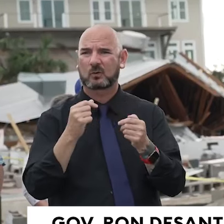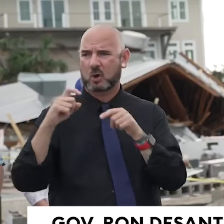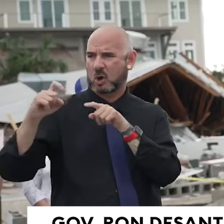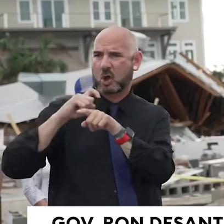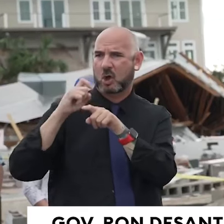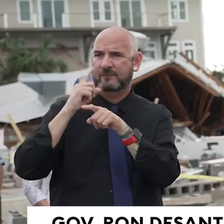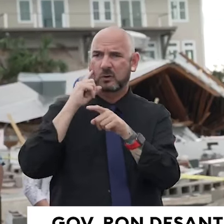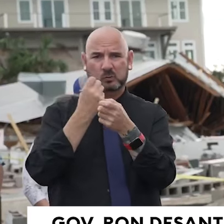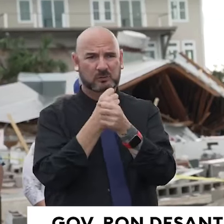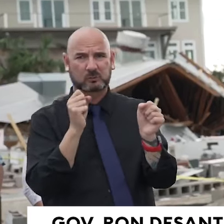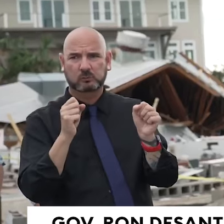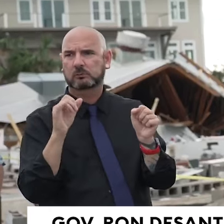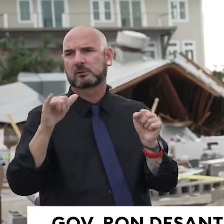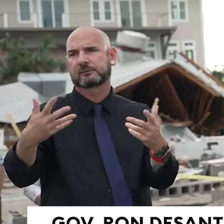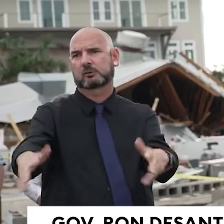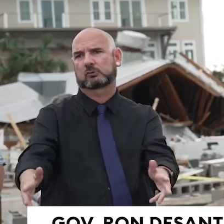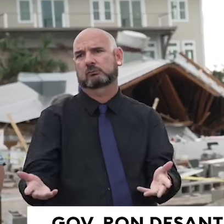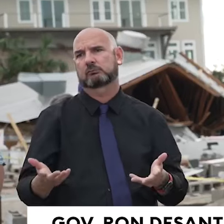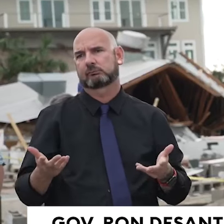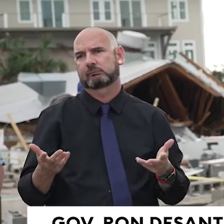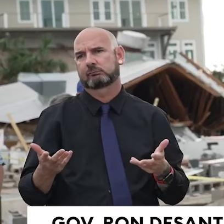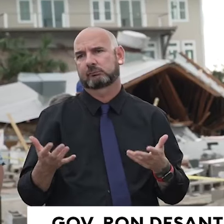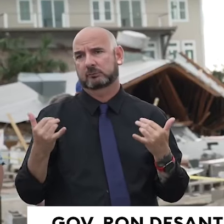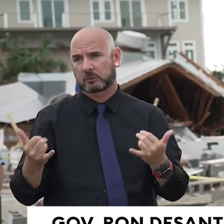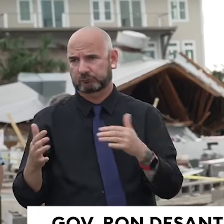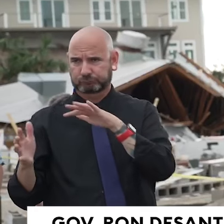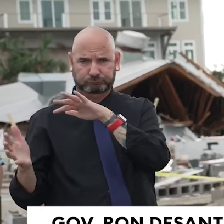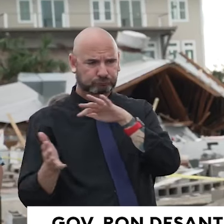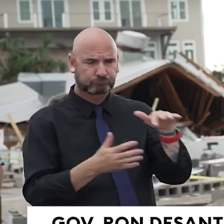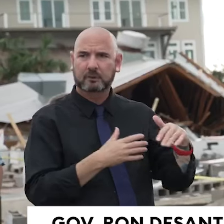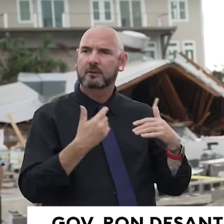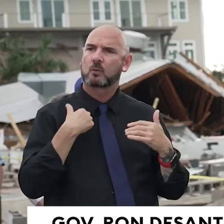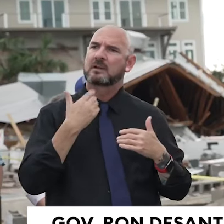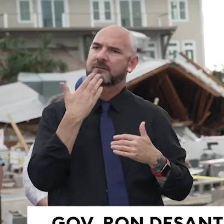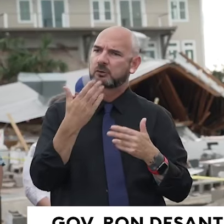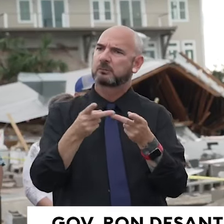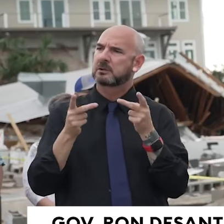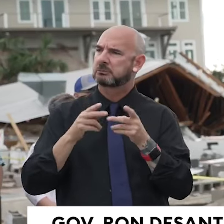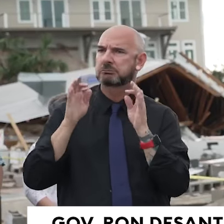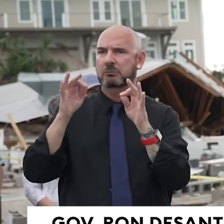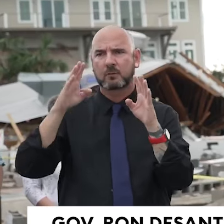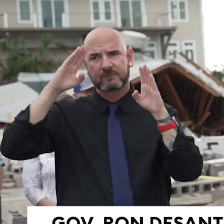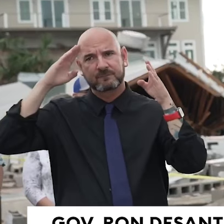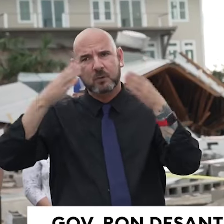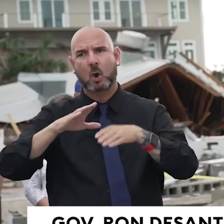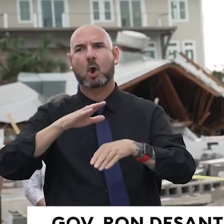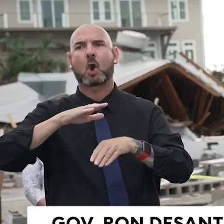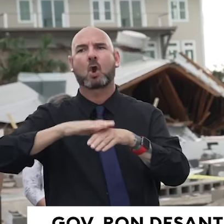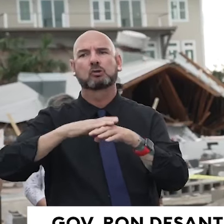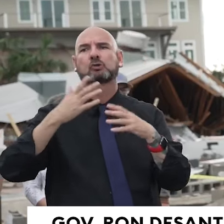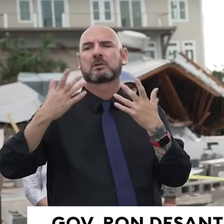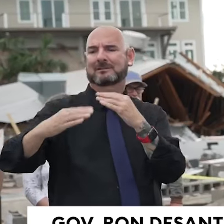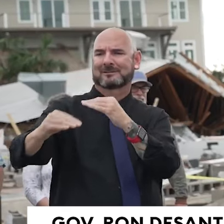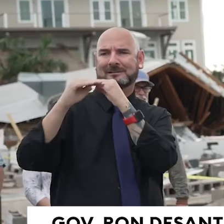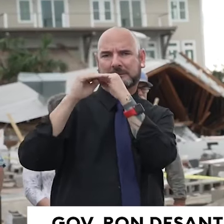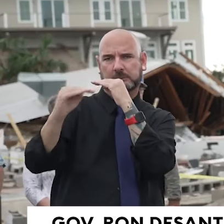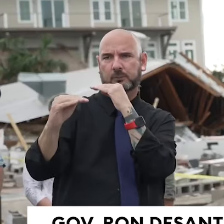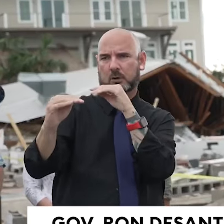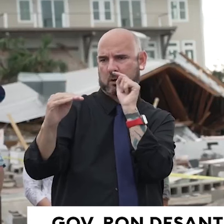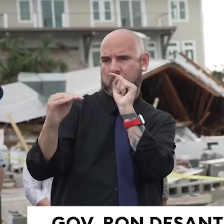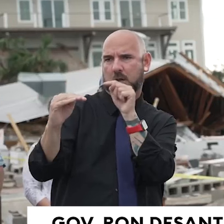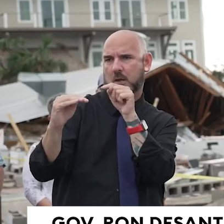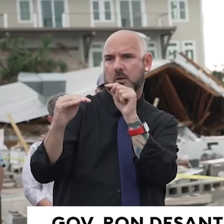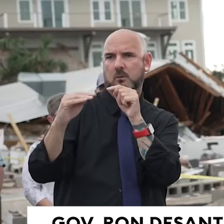been done, and we were in a good spot there. So we've been focusing, obviously, on stabilization, power